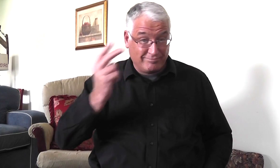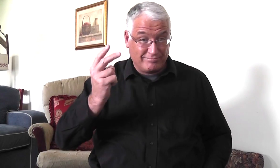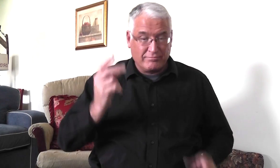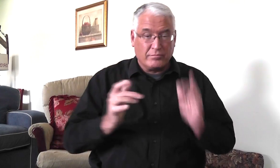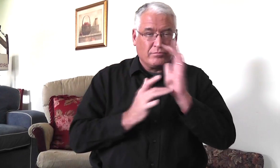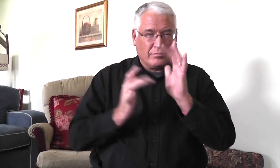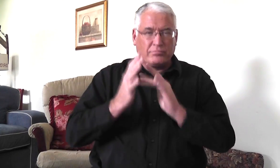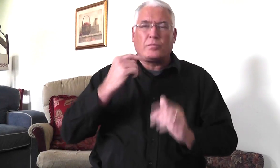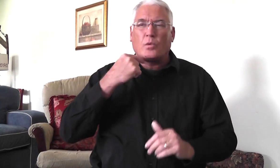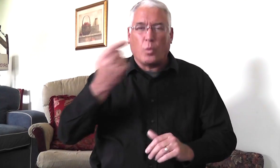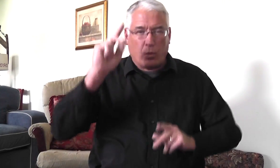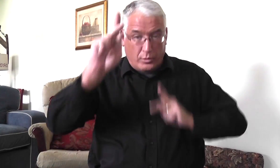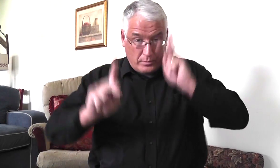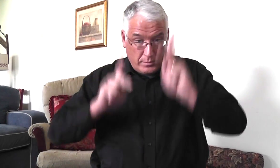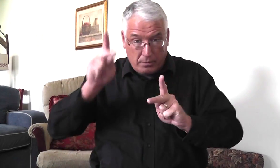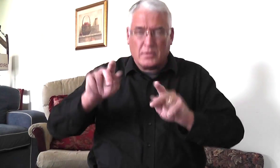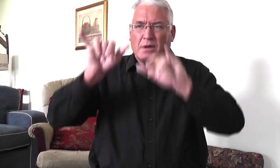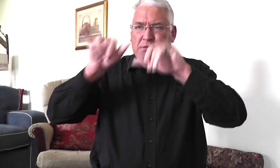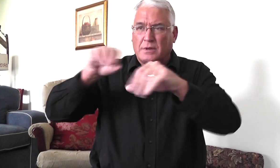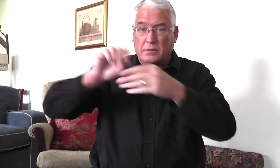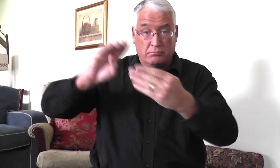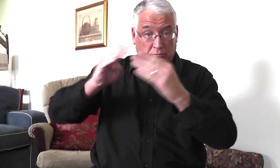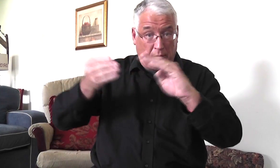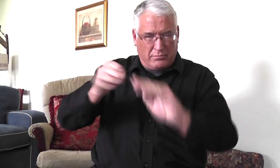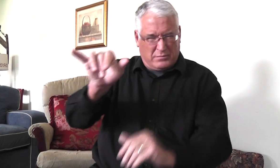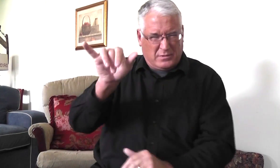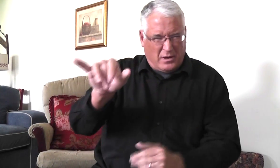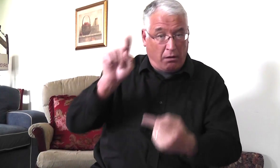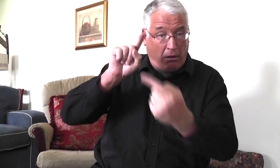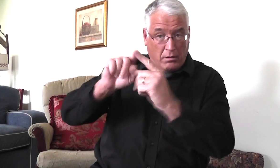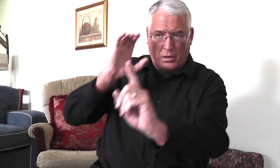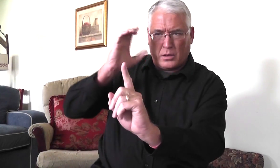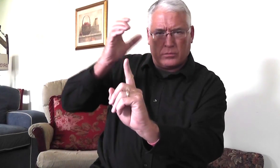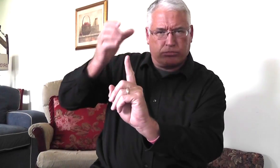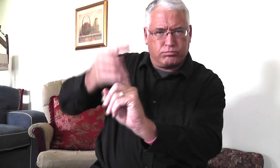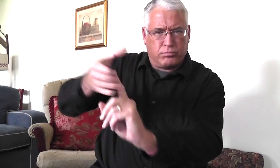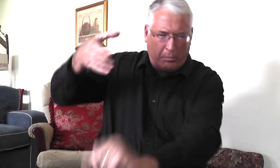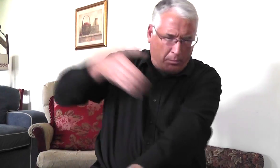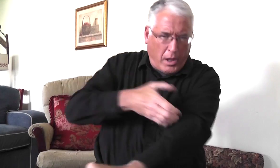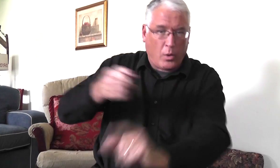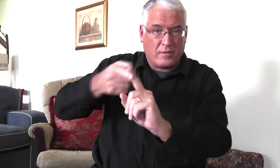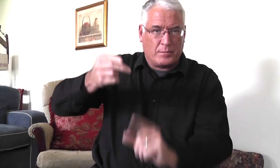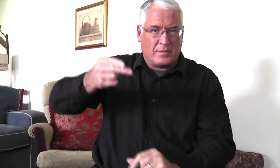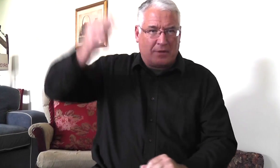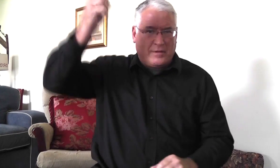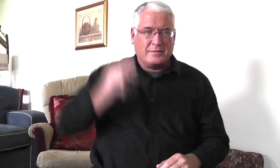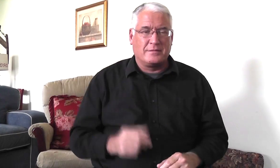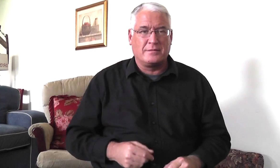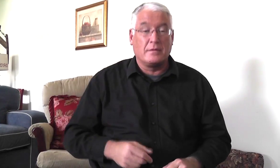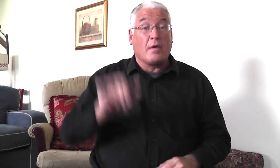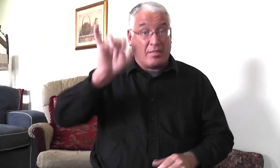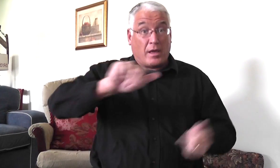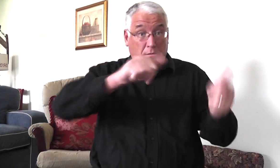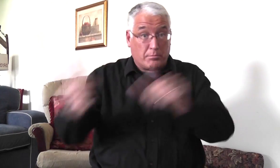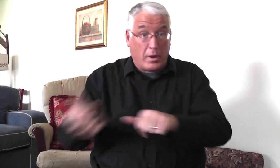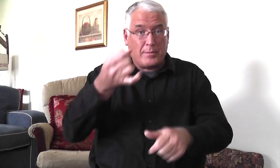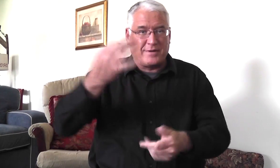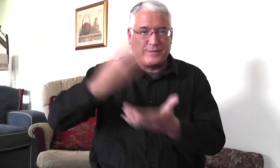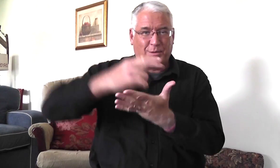That verse, we see that Jesus told the people to stay in the city, wait until you are clothed with the power from on high.